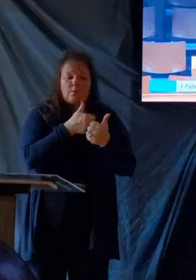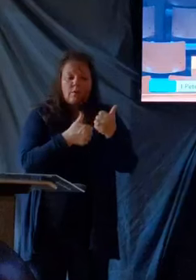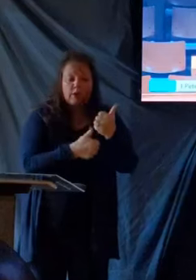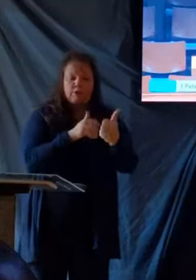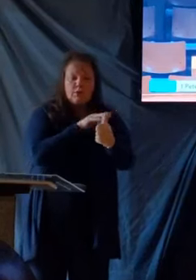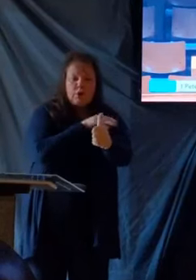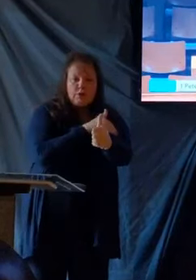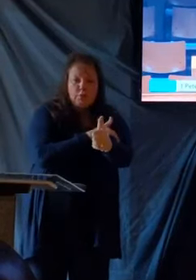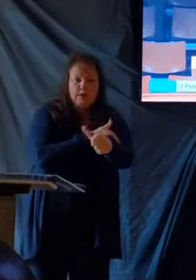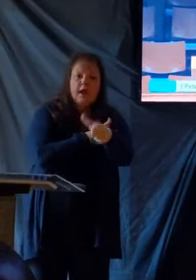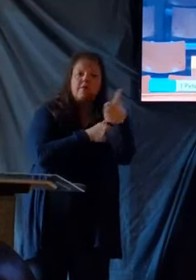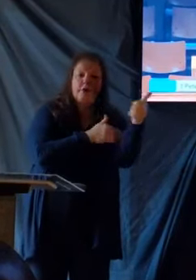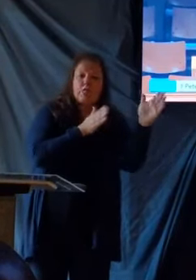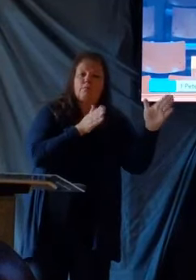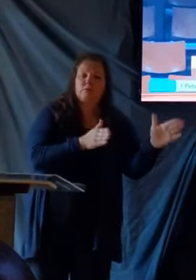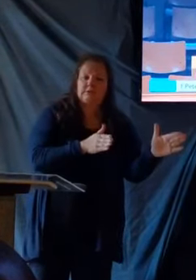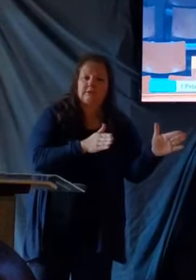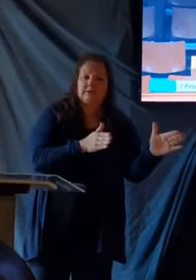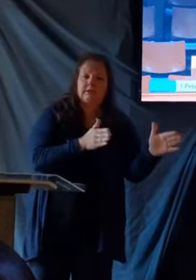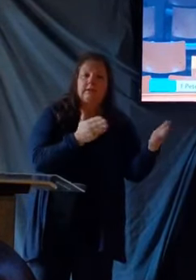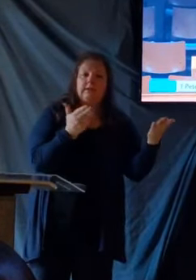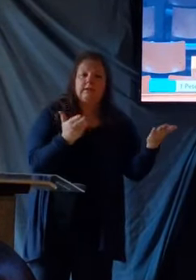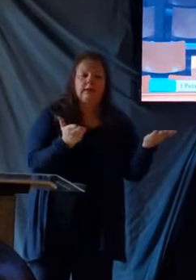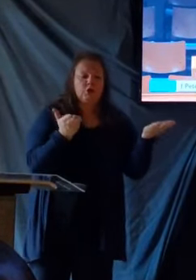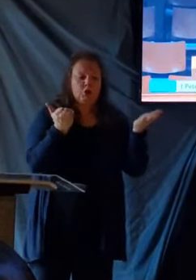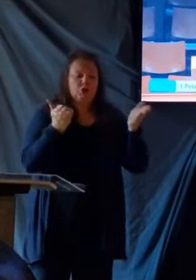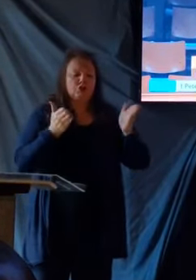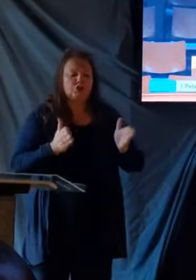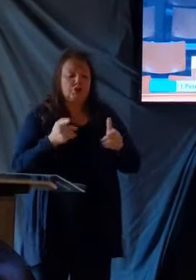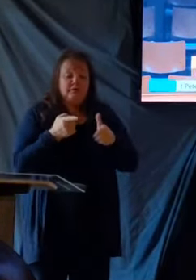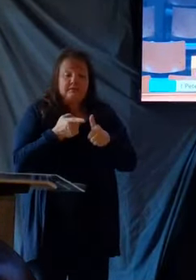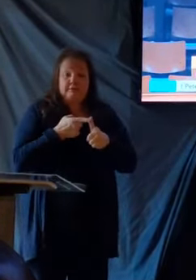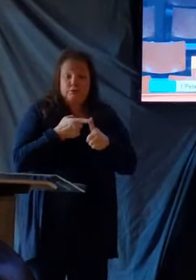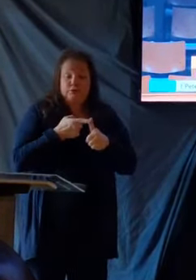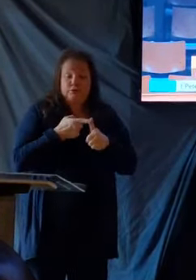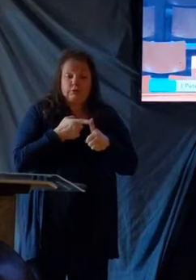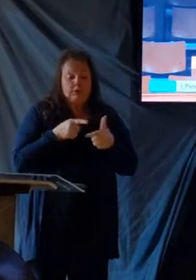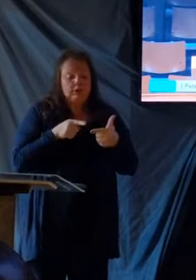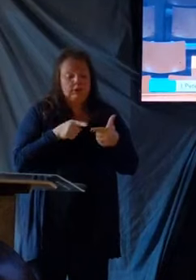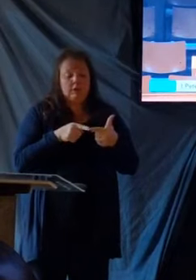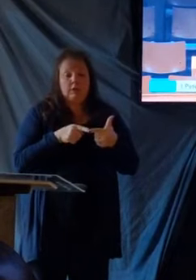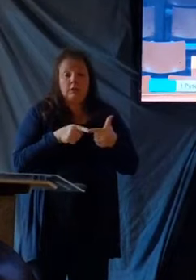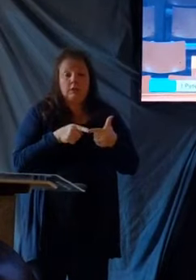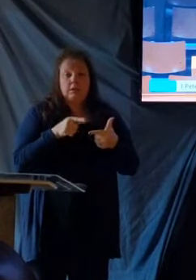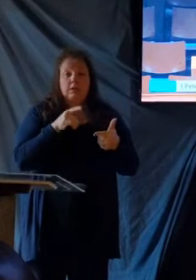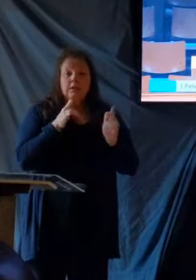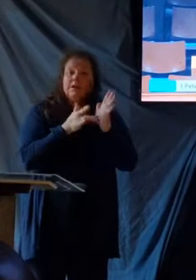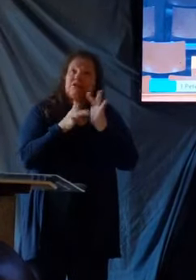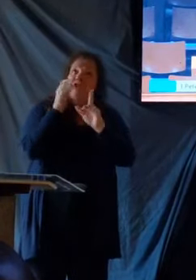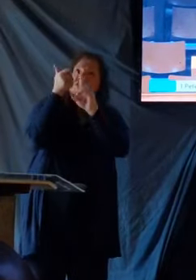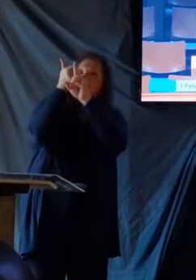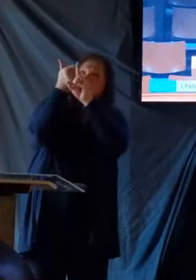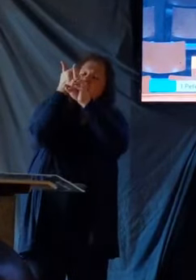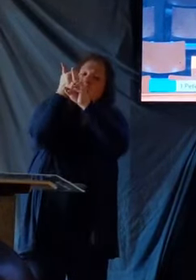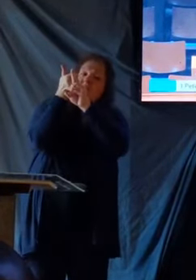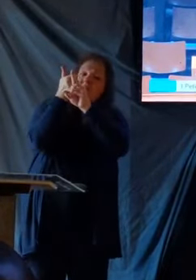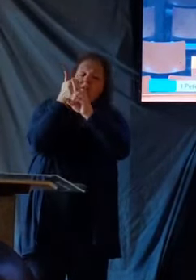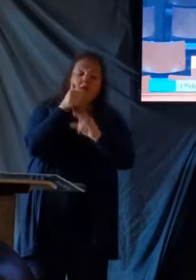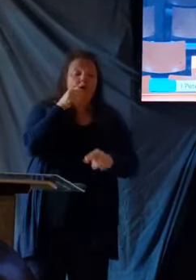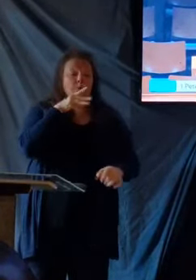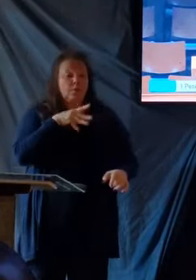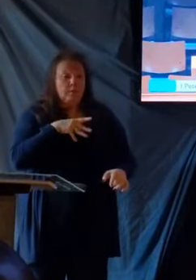authority of others. So here he puts the servants first, Then he'll use the example of Christ. He's going to talk about the